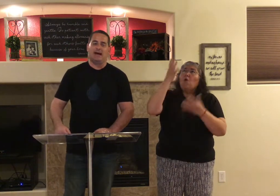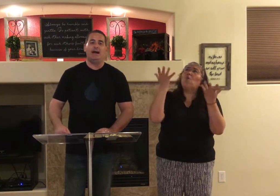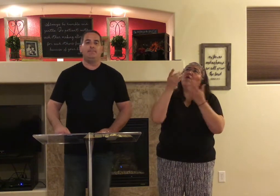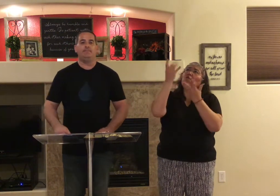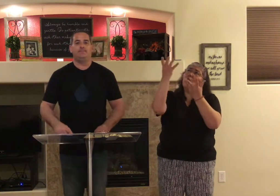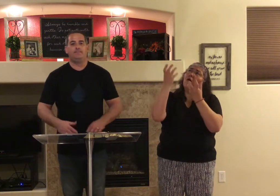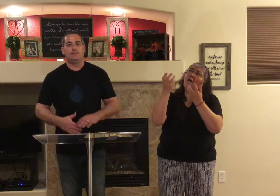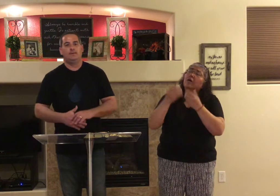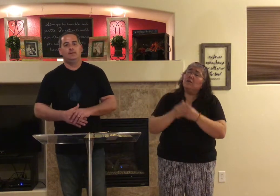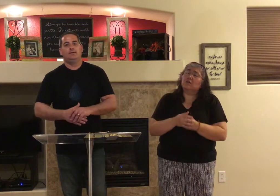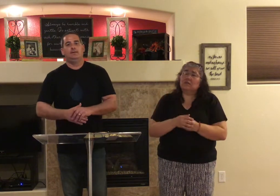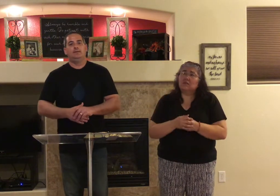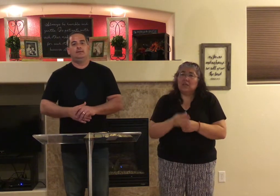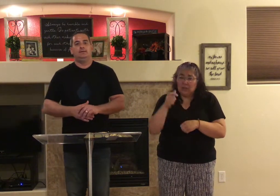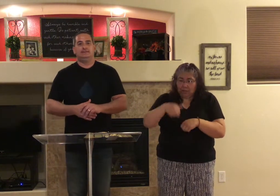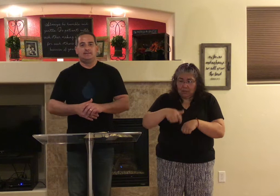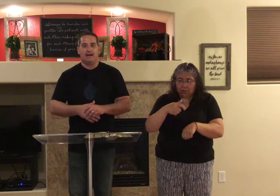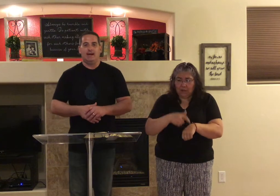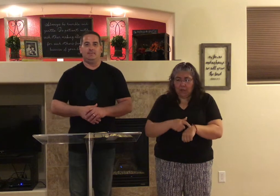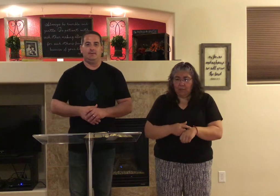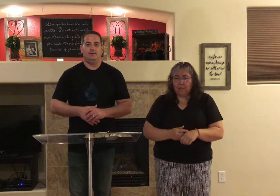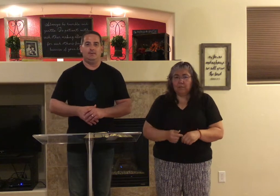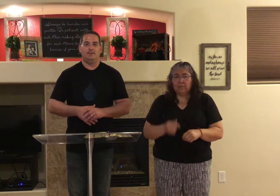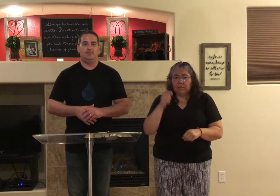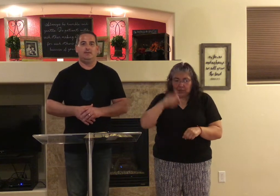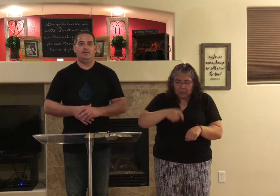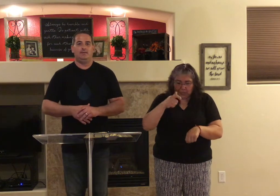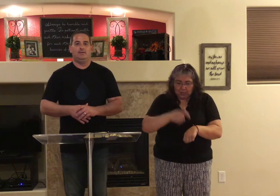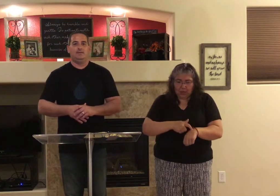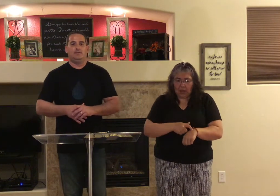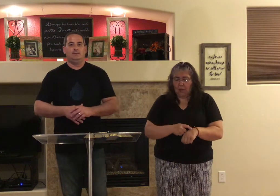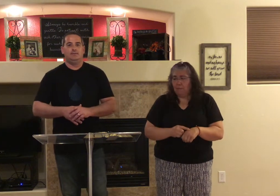It's time. It's time.